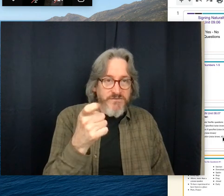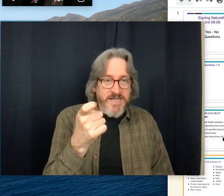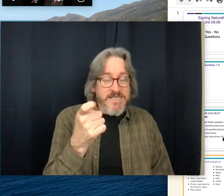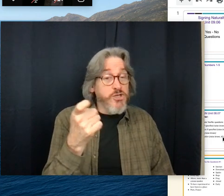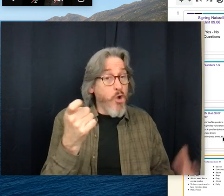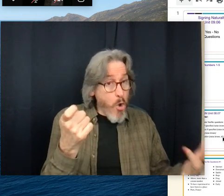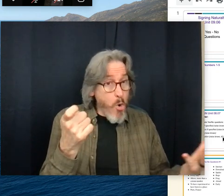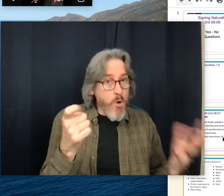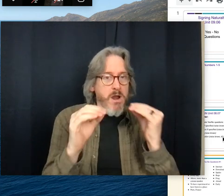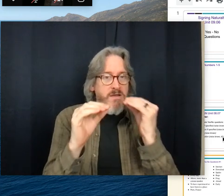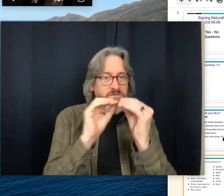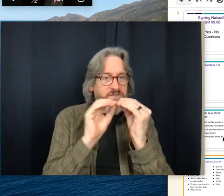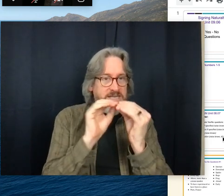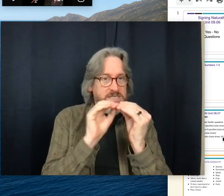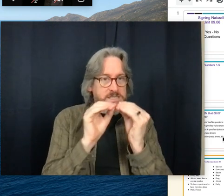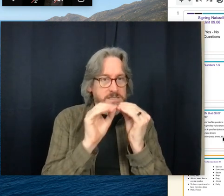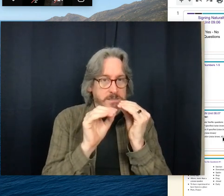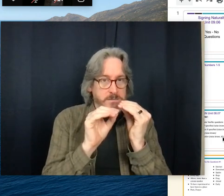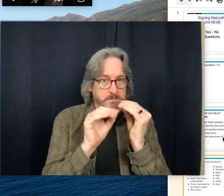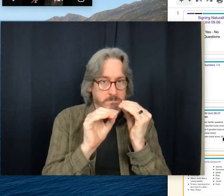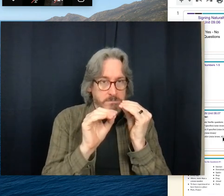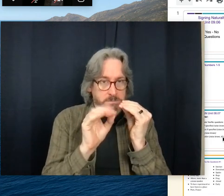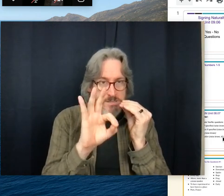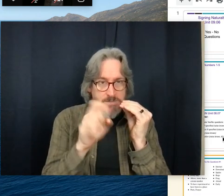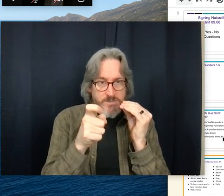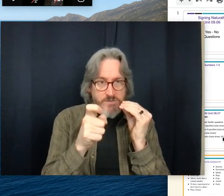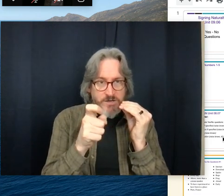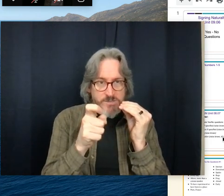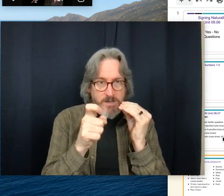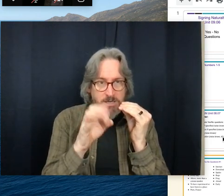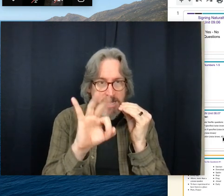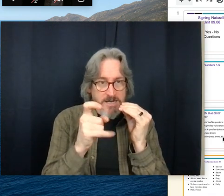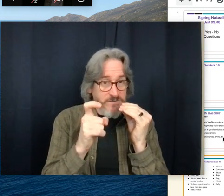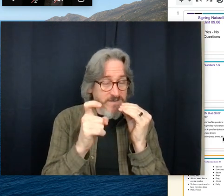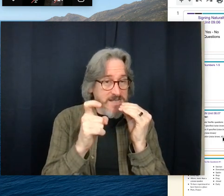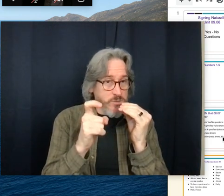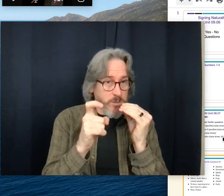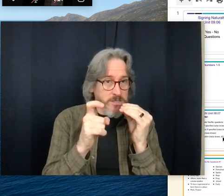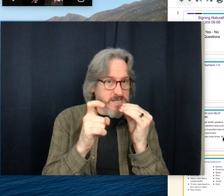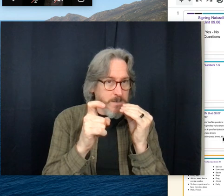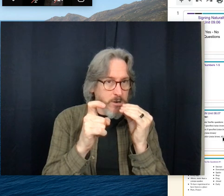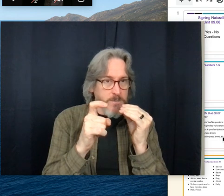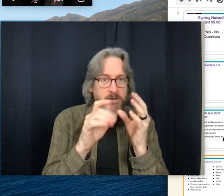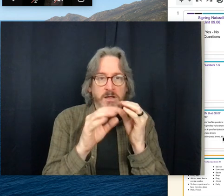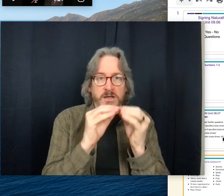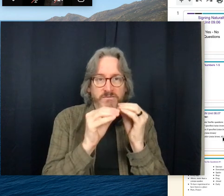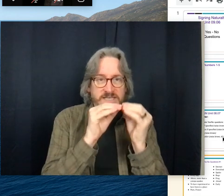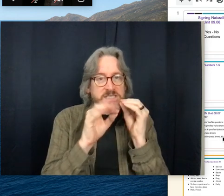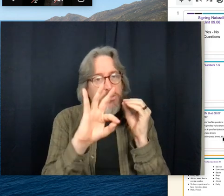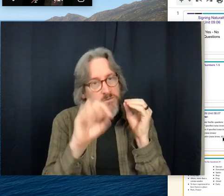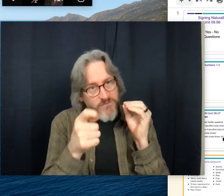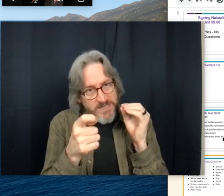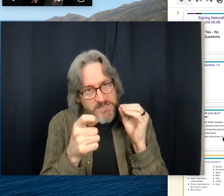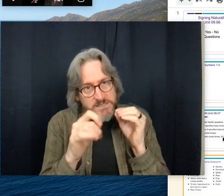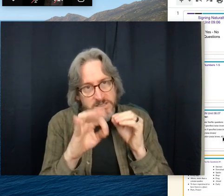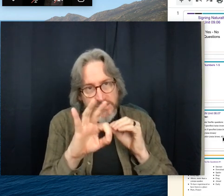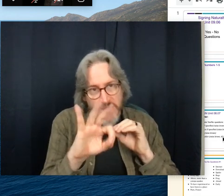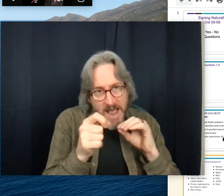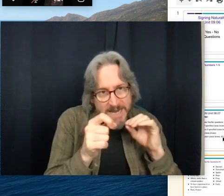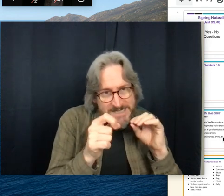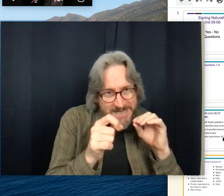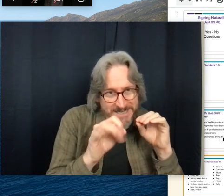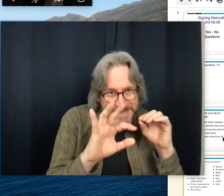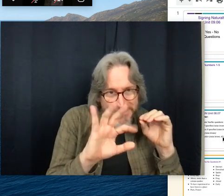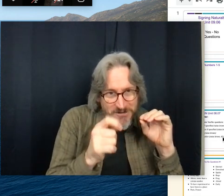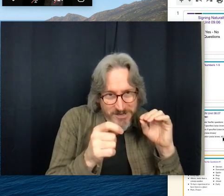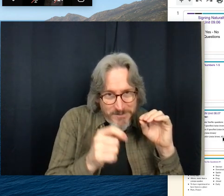Fix, or fix. Sometimes you fingerspell it and it's a fast one. It's like apartment. Fix or fix. The